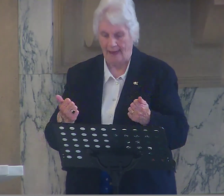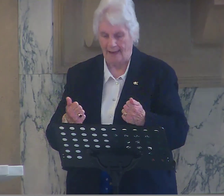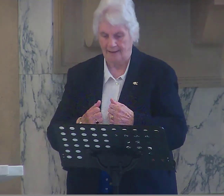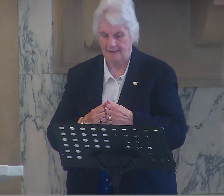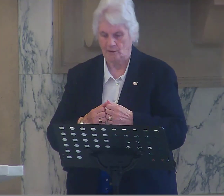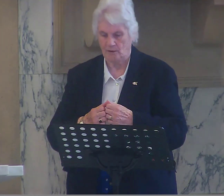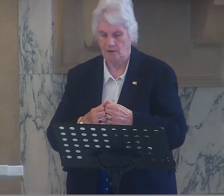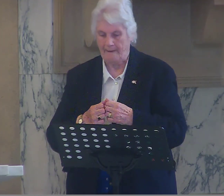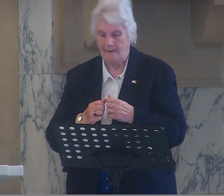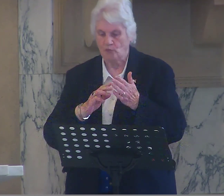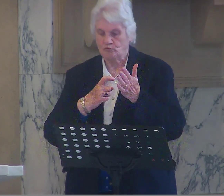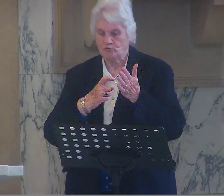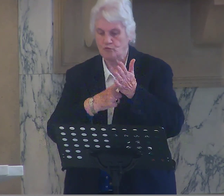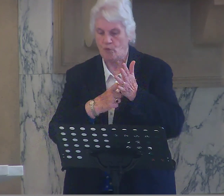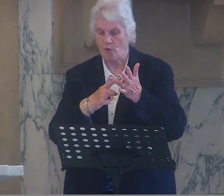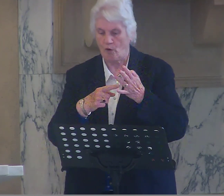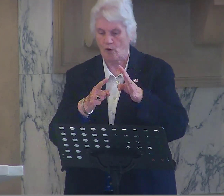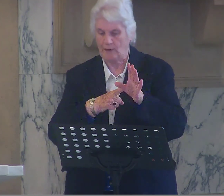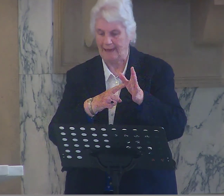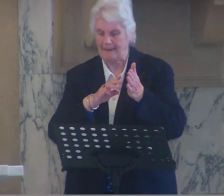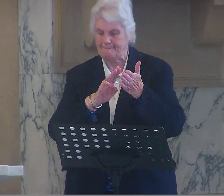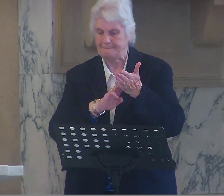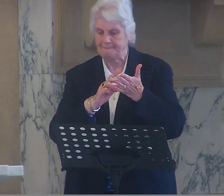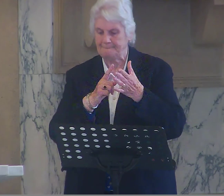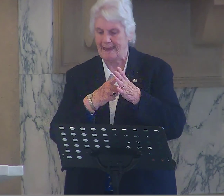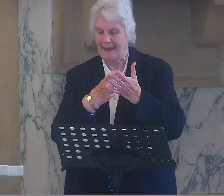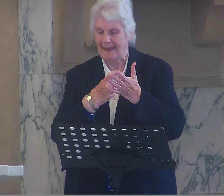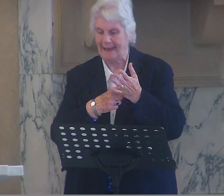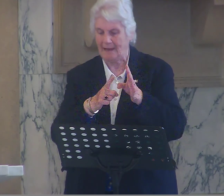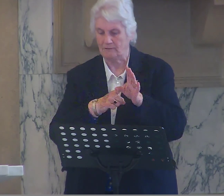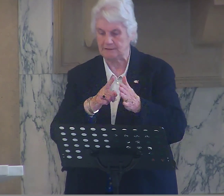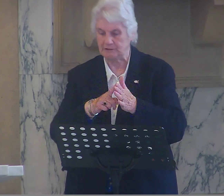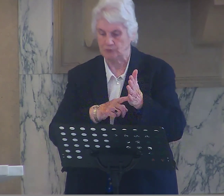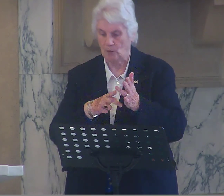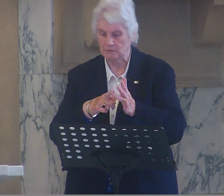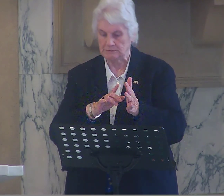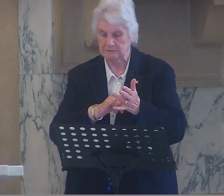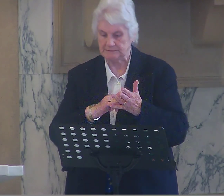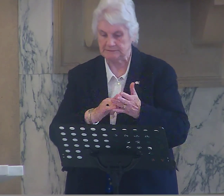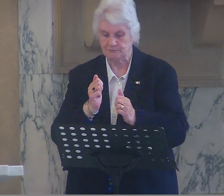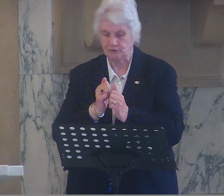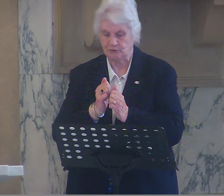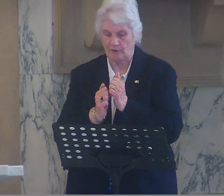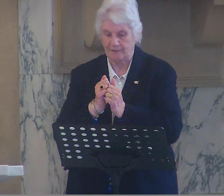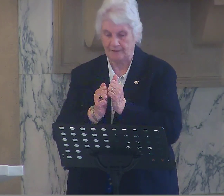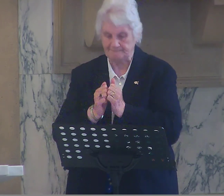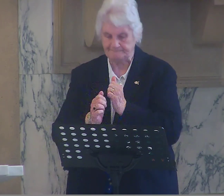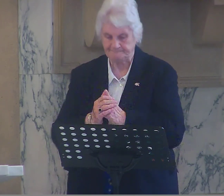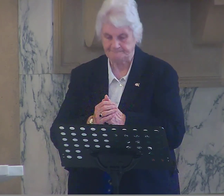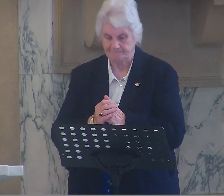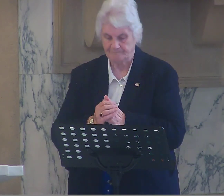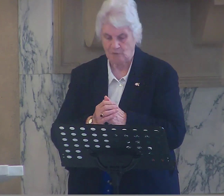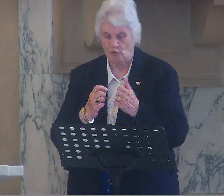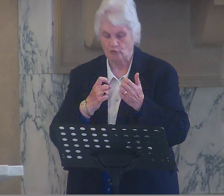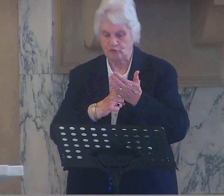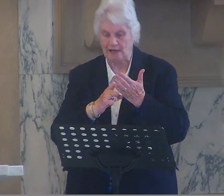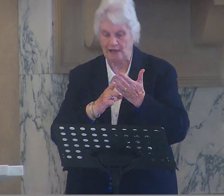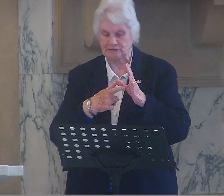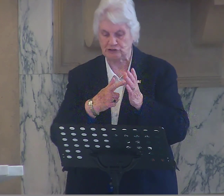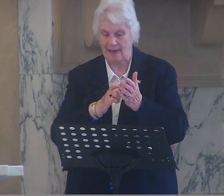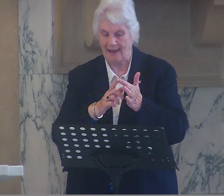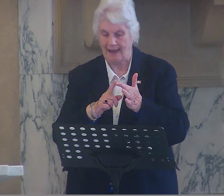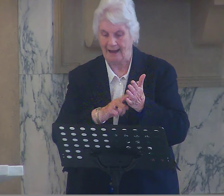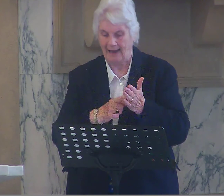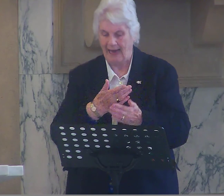We pray for all who are not well. Roy, Mary Jones' brother.